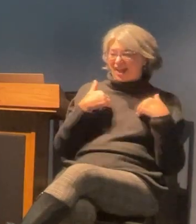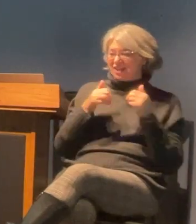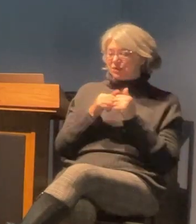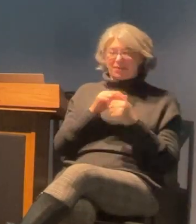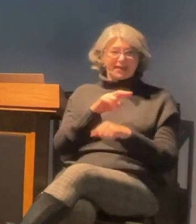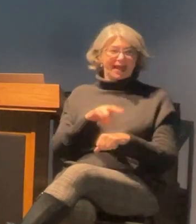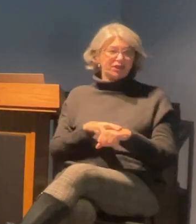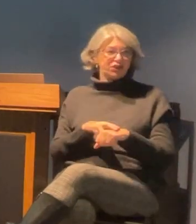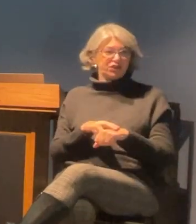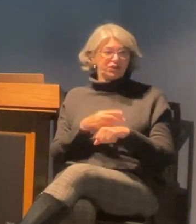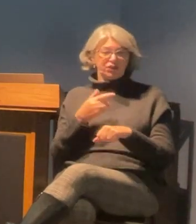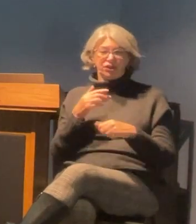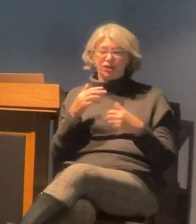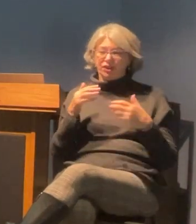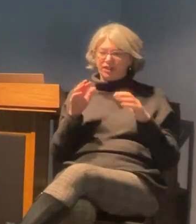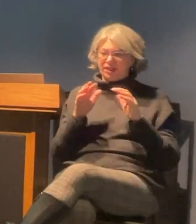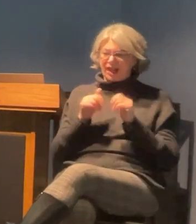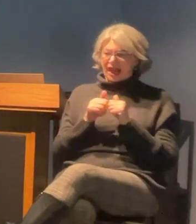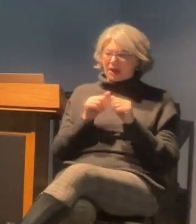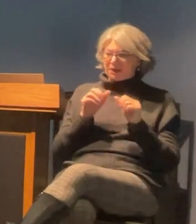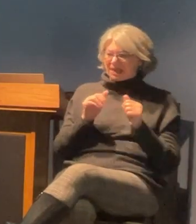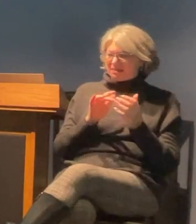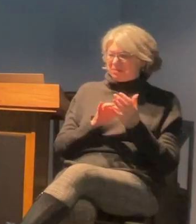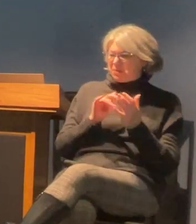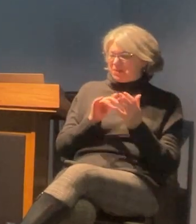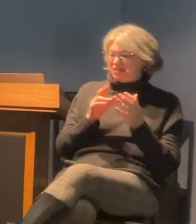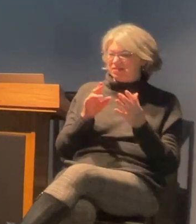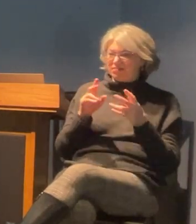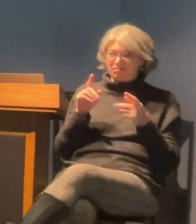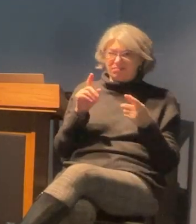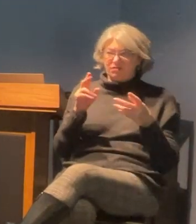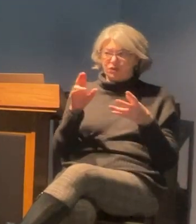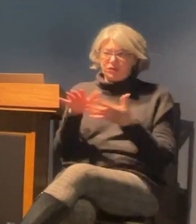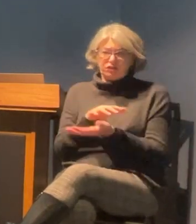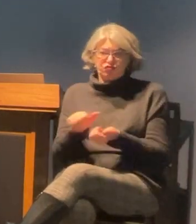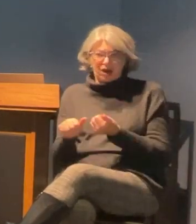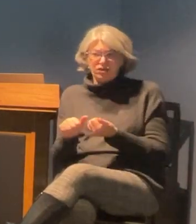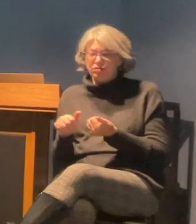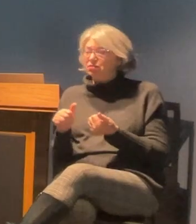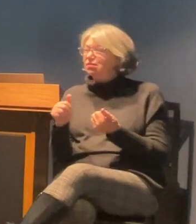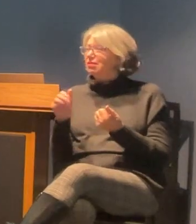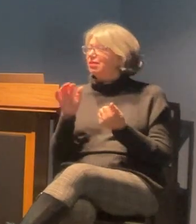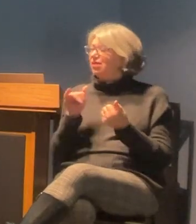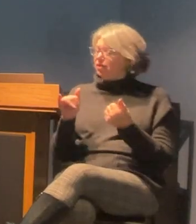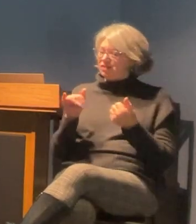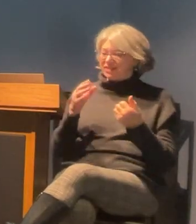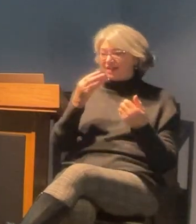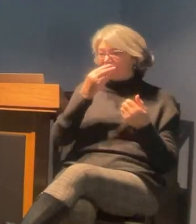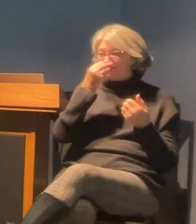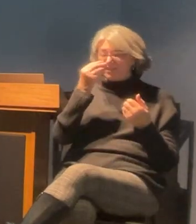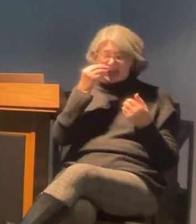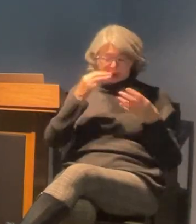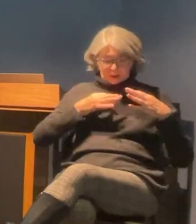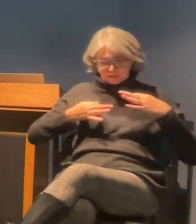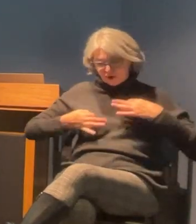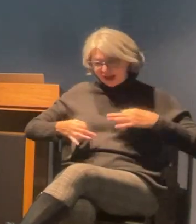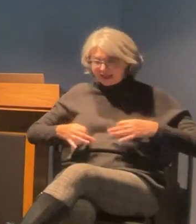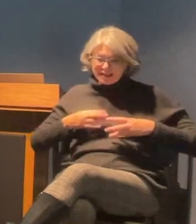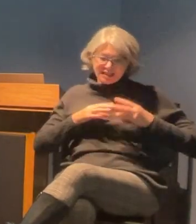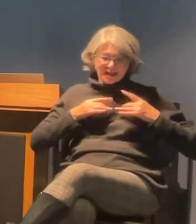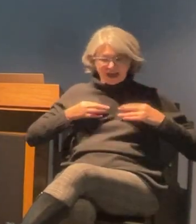it's abused it to destruction, and kind of like all those like flower prints